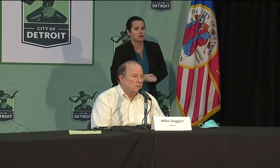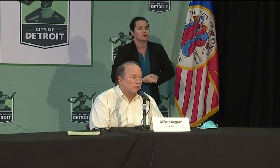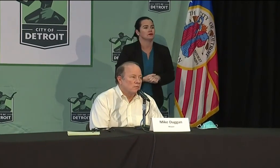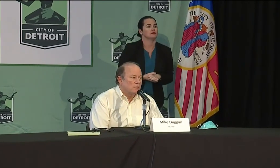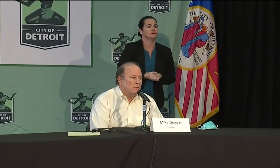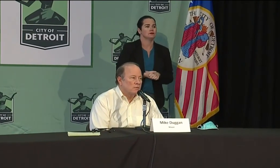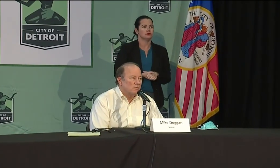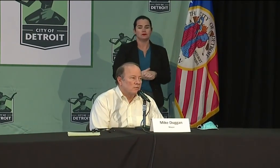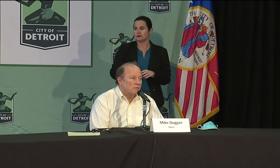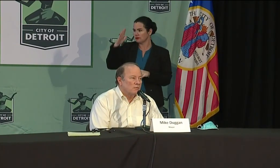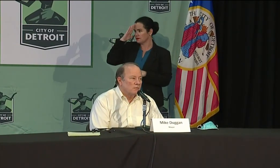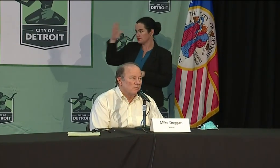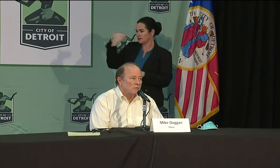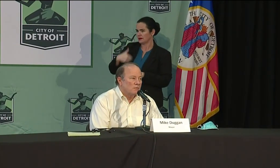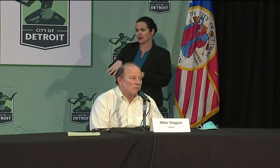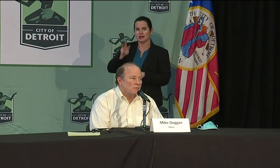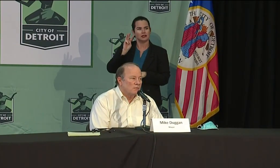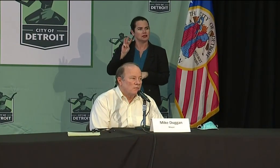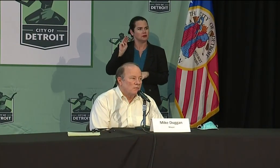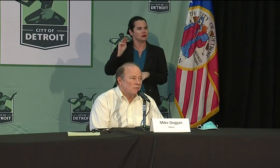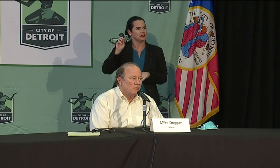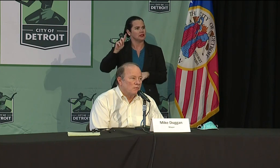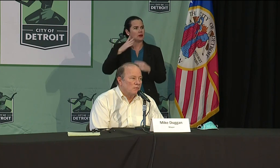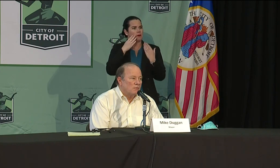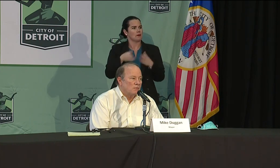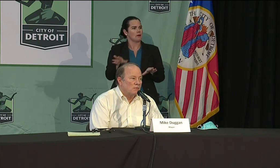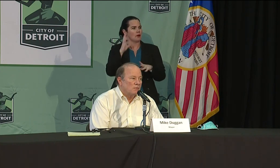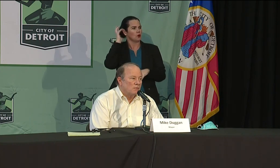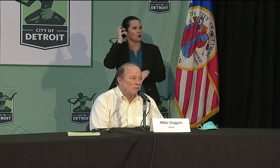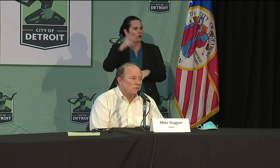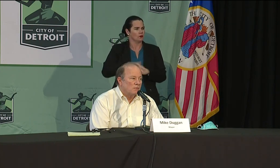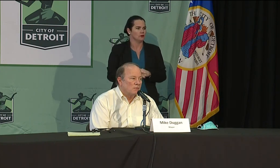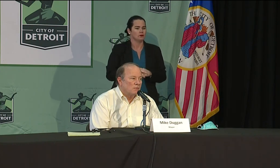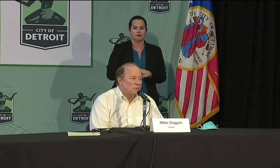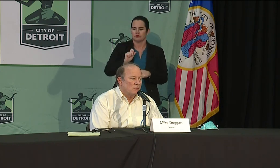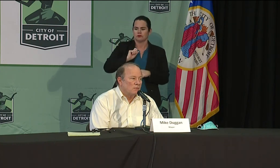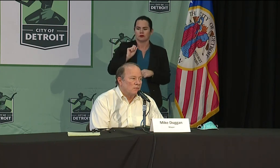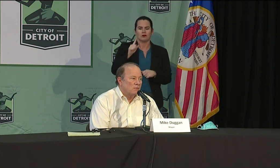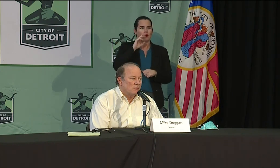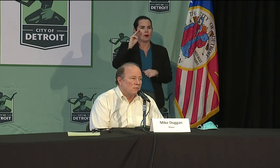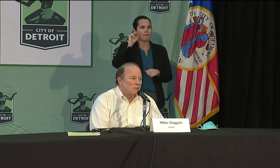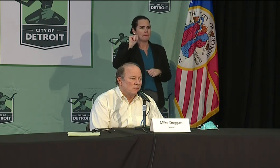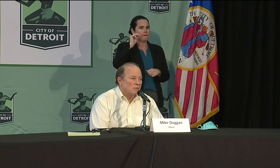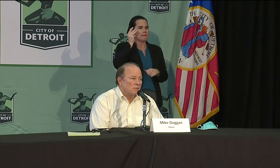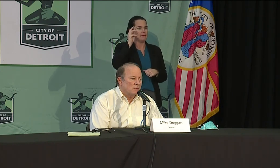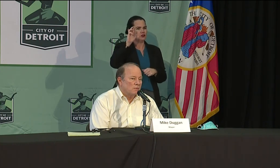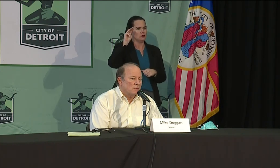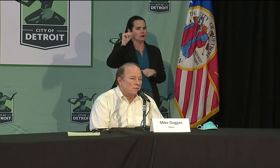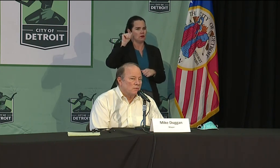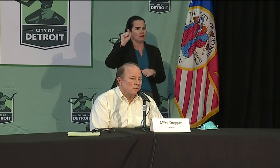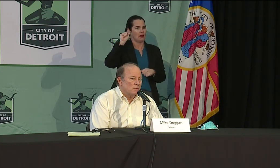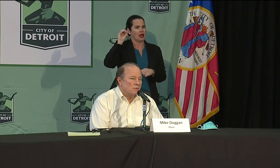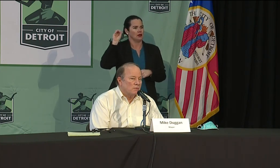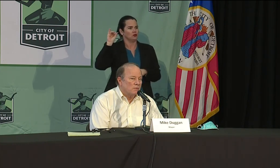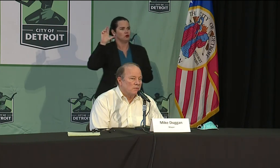Hello, everyone. Eli Newman, WDET Public Radio. Question for Mr. Masseron. So concerning